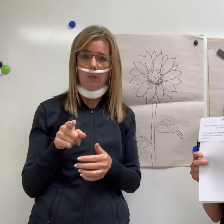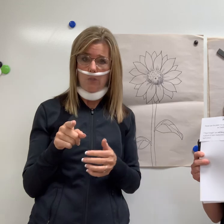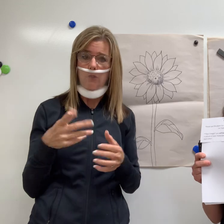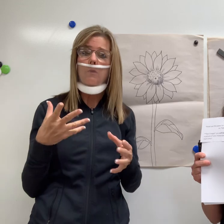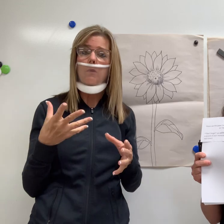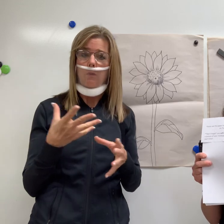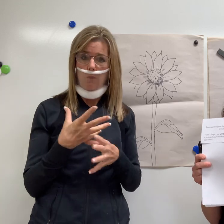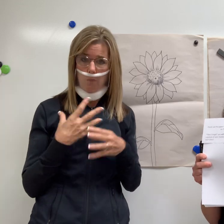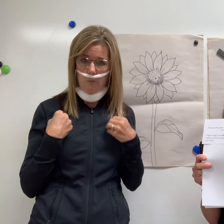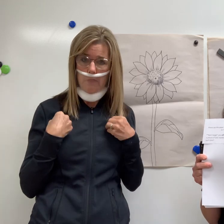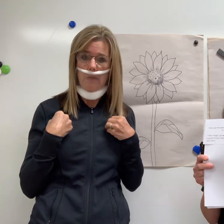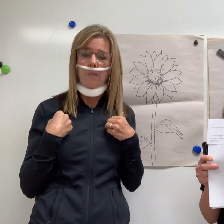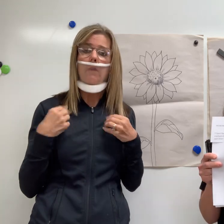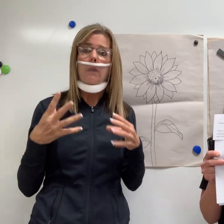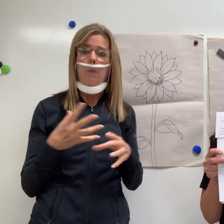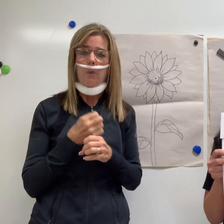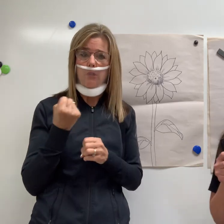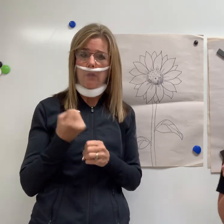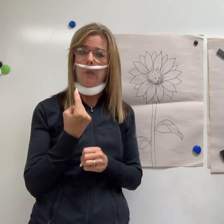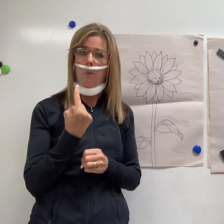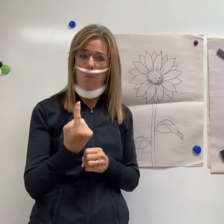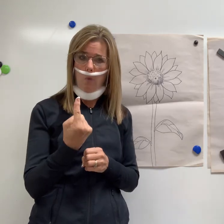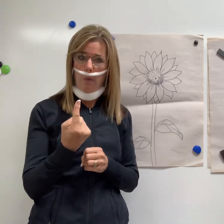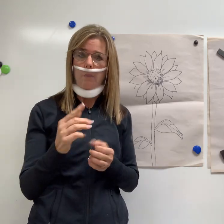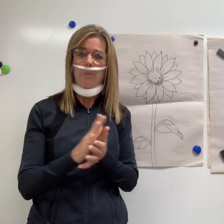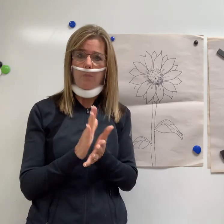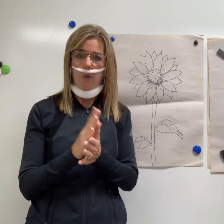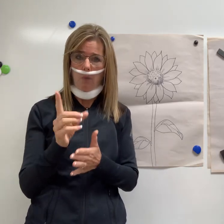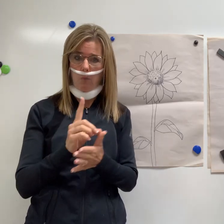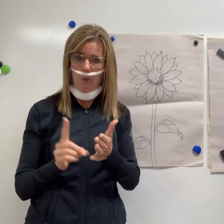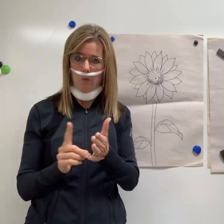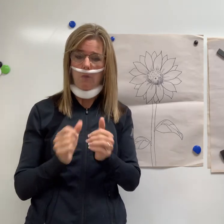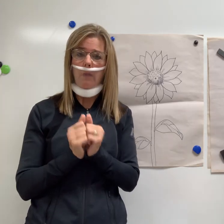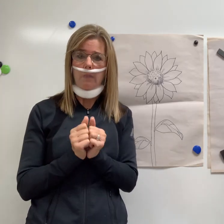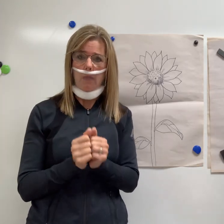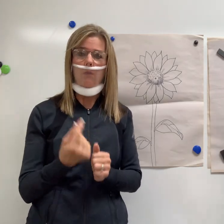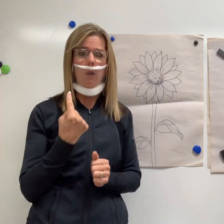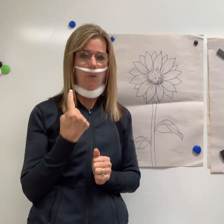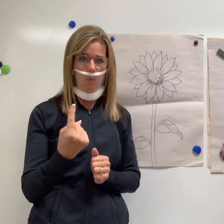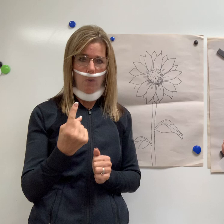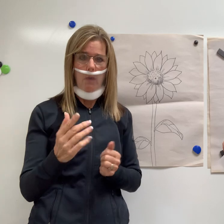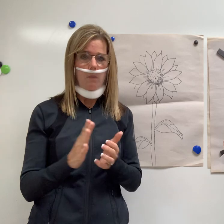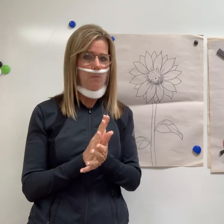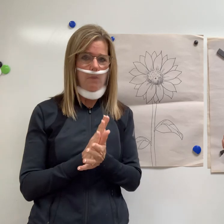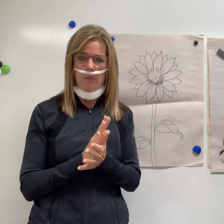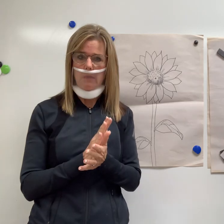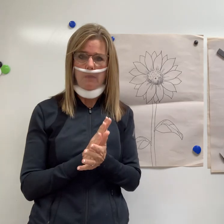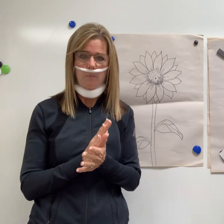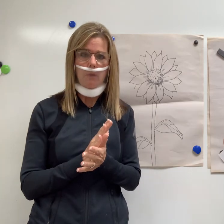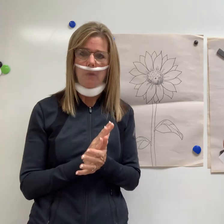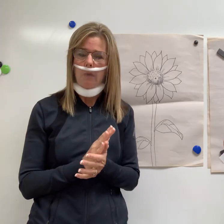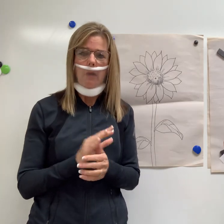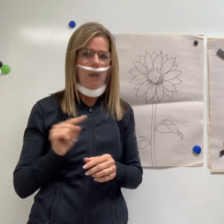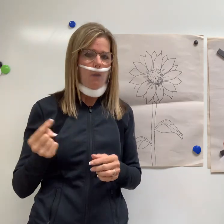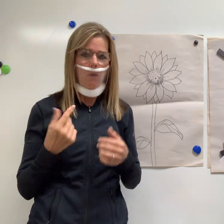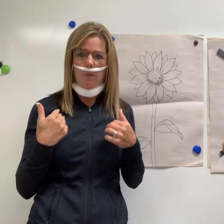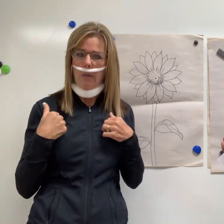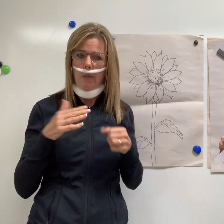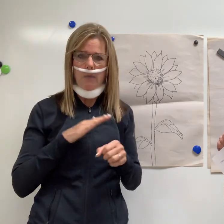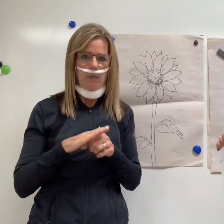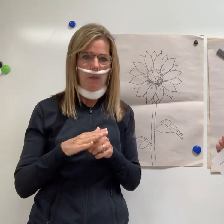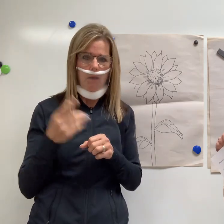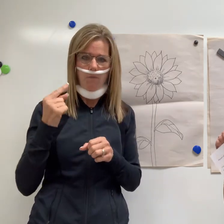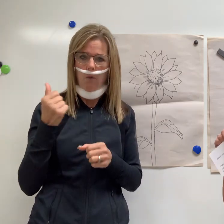want you to get one piece out and we're gonna draw together on this one piece. Friends, I only had enough paper for